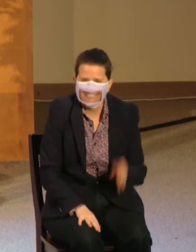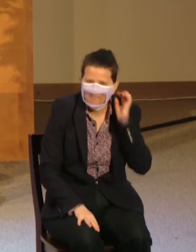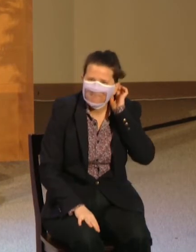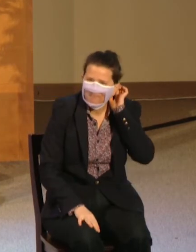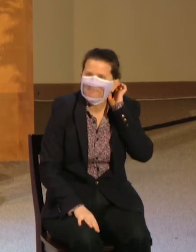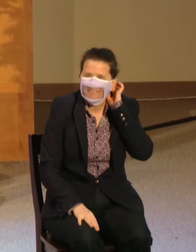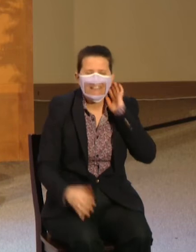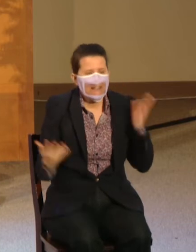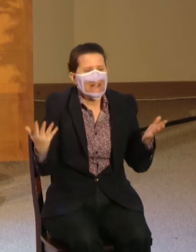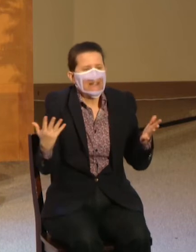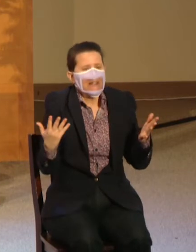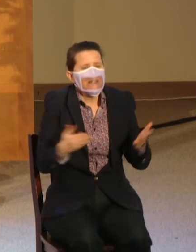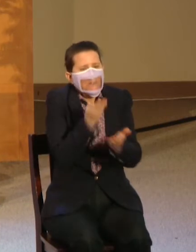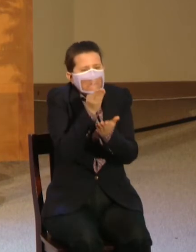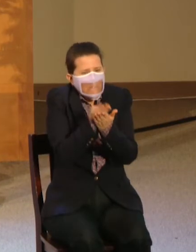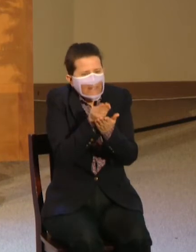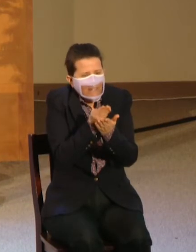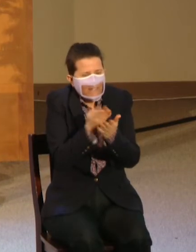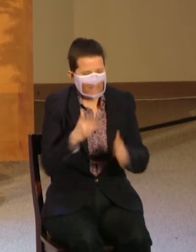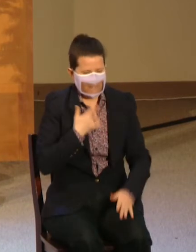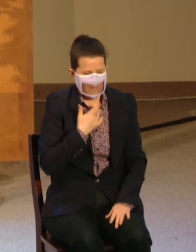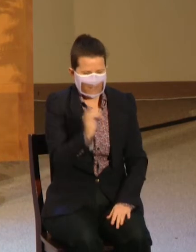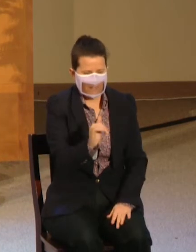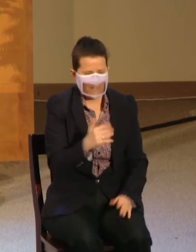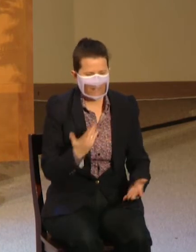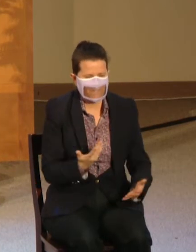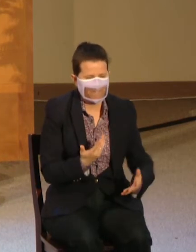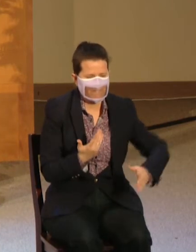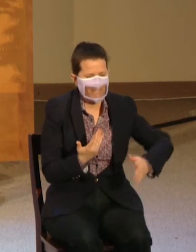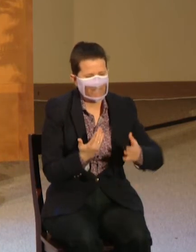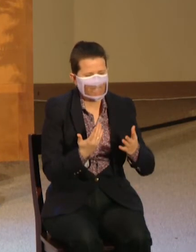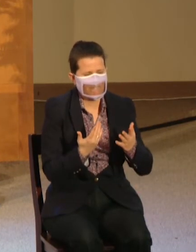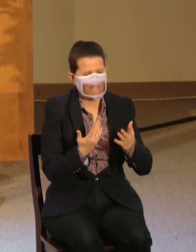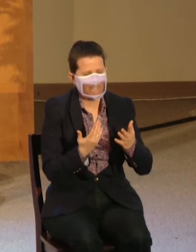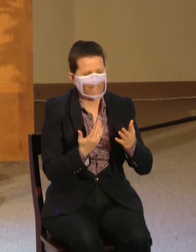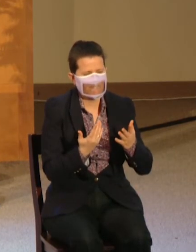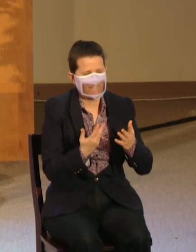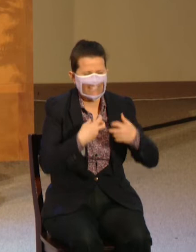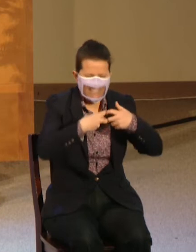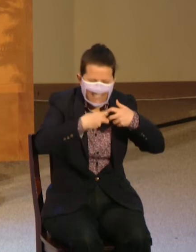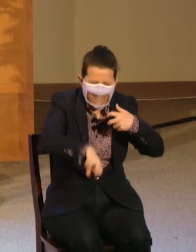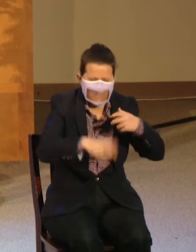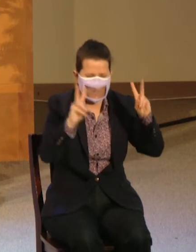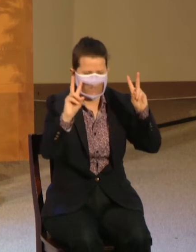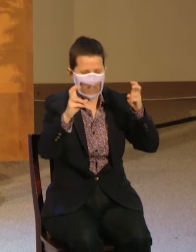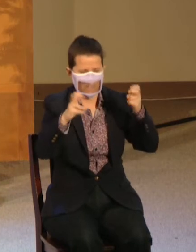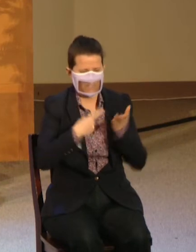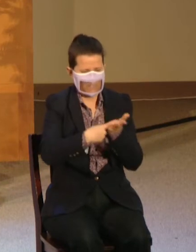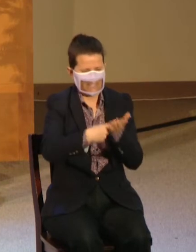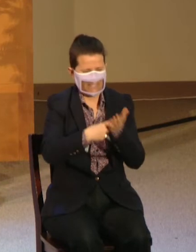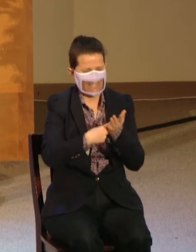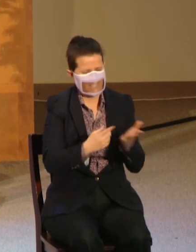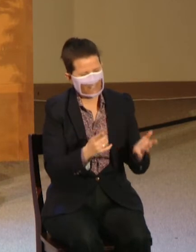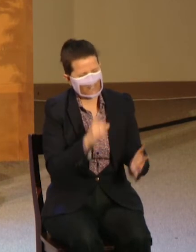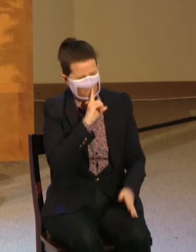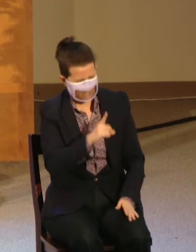You know, money seems to be one of those things we find difficult to talk about, especially in church for some reason. And yet, you